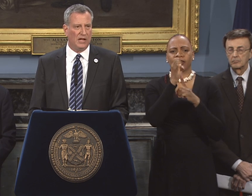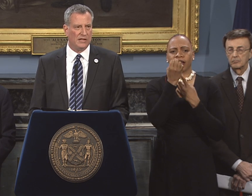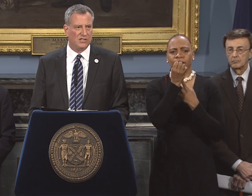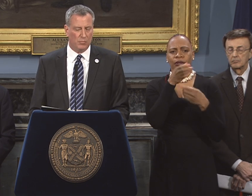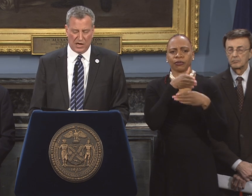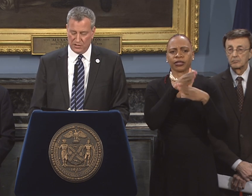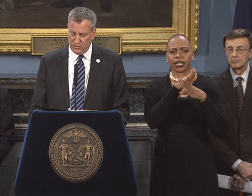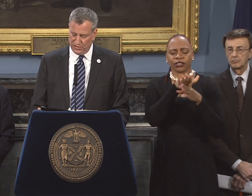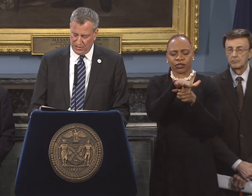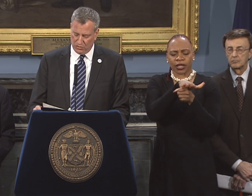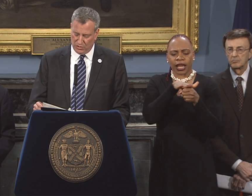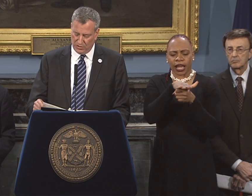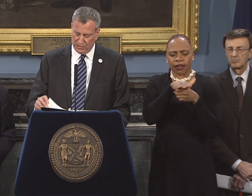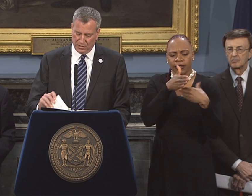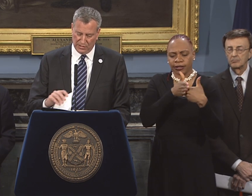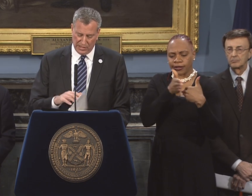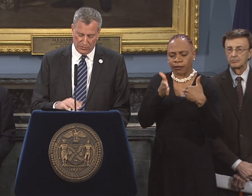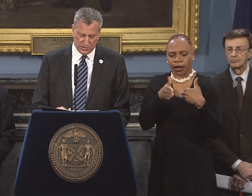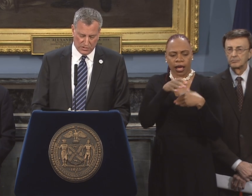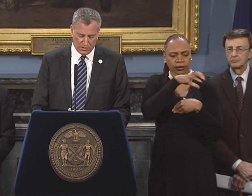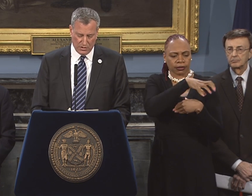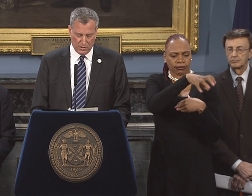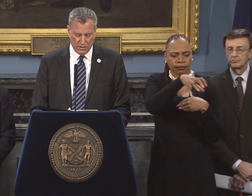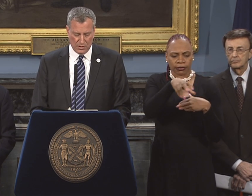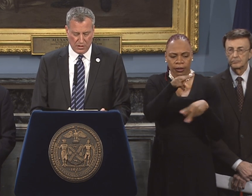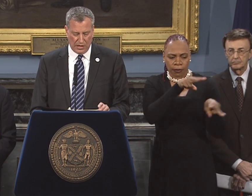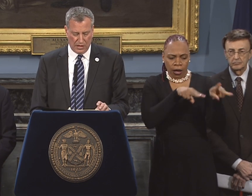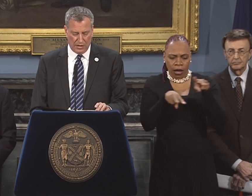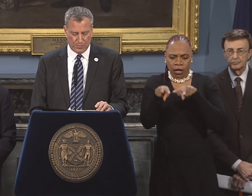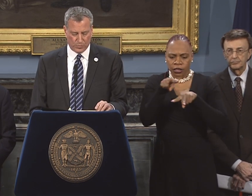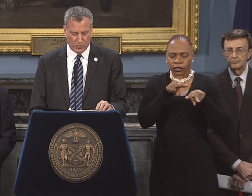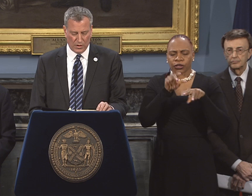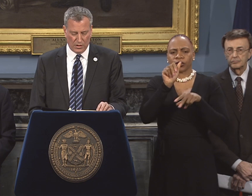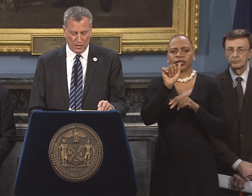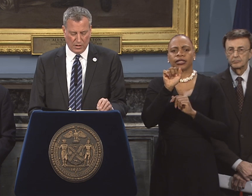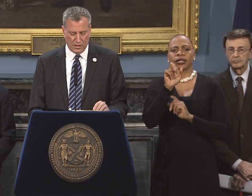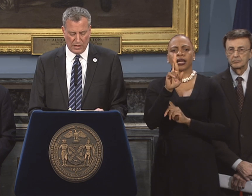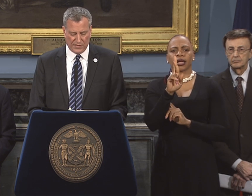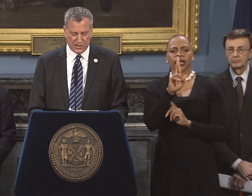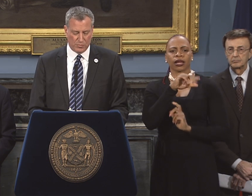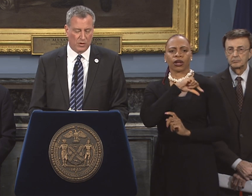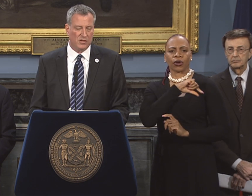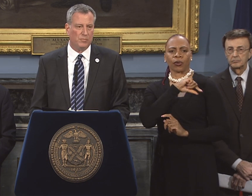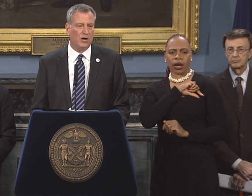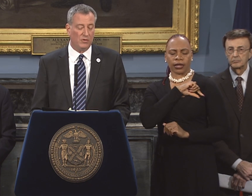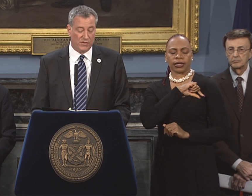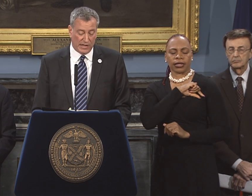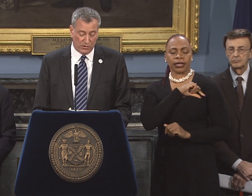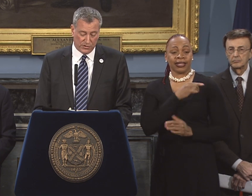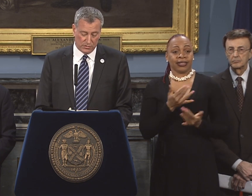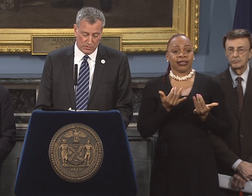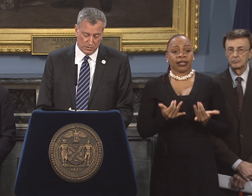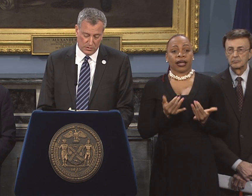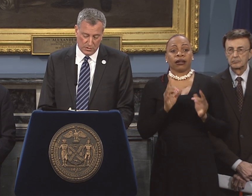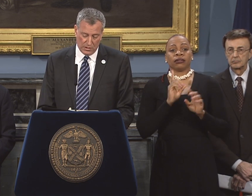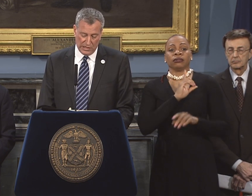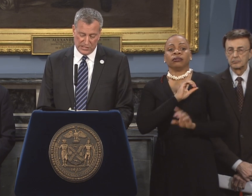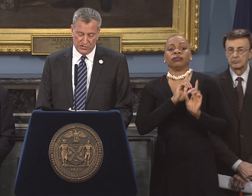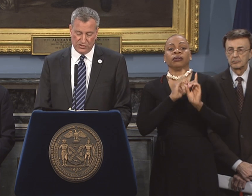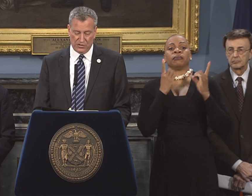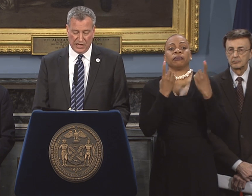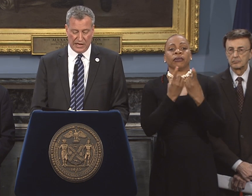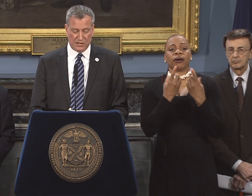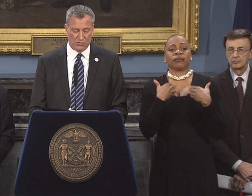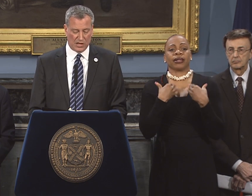surrounding blocks to monitor the air quality levels. At this moment, the Department of Health